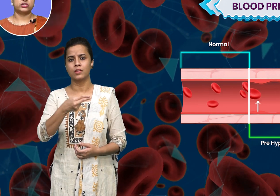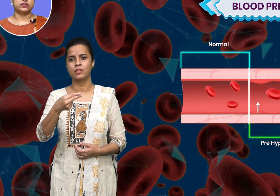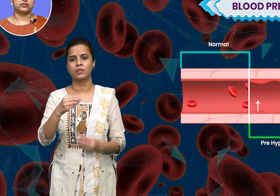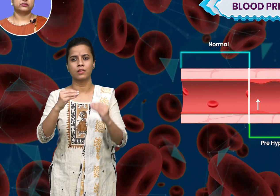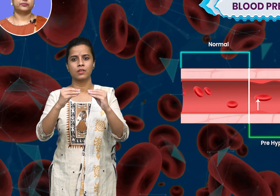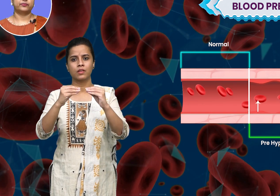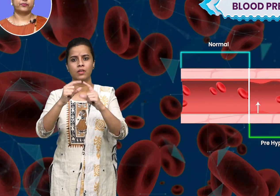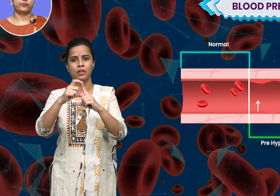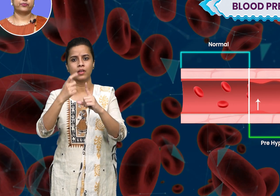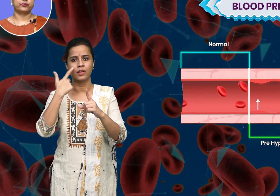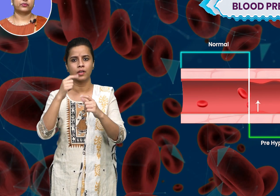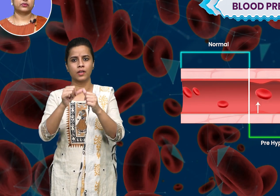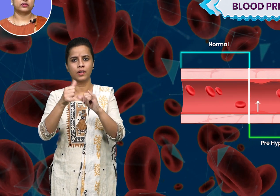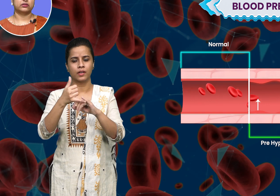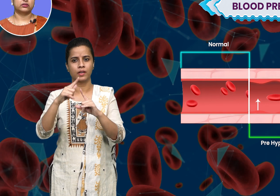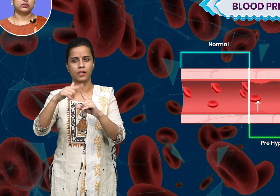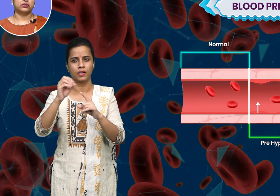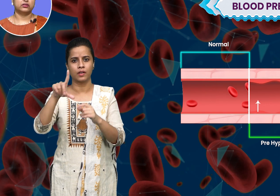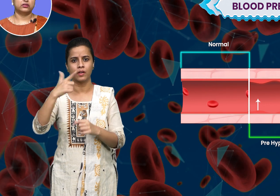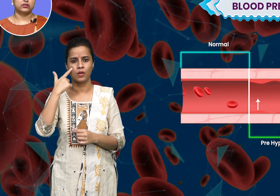diastolic pressure.